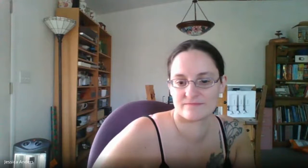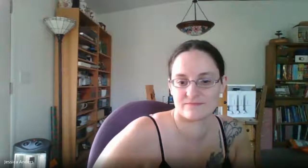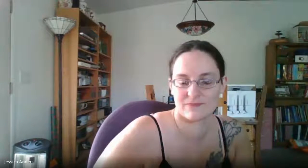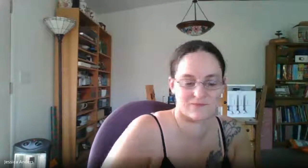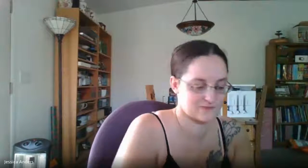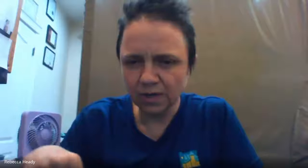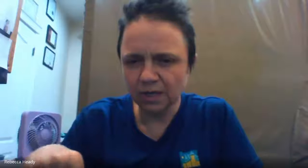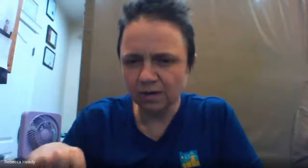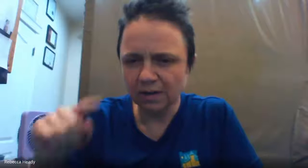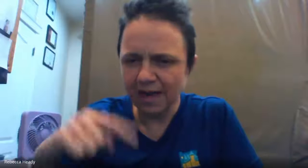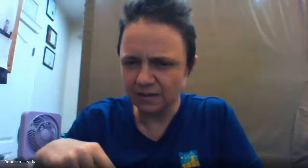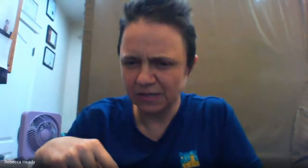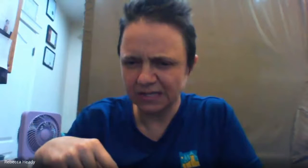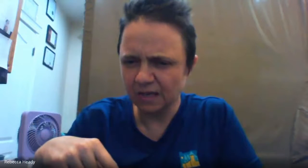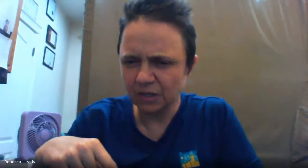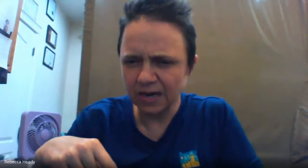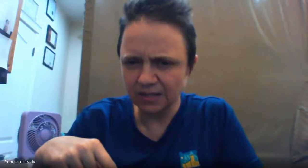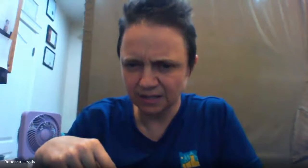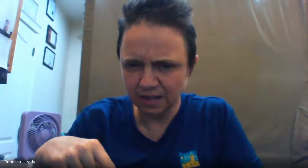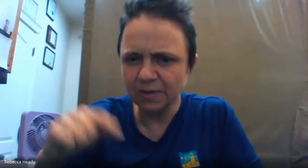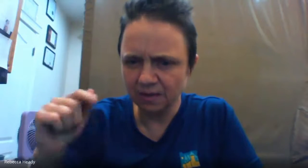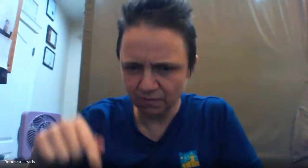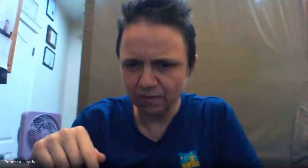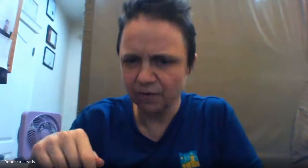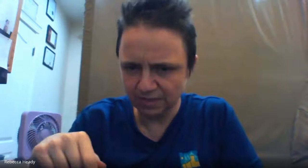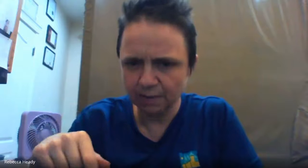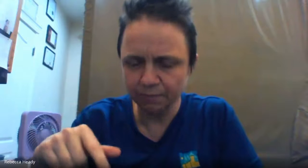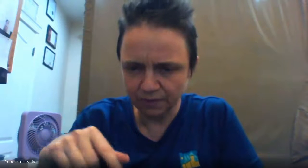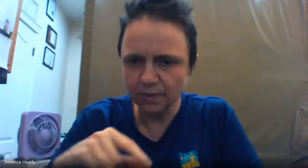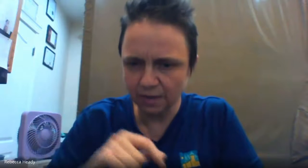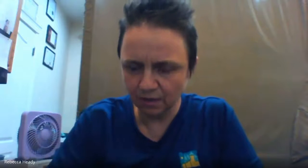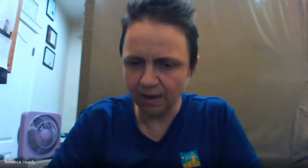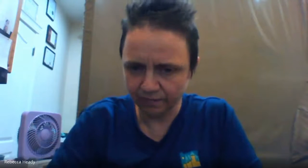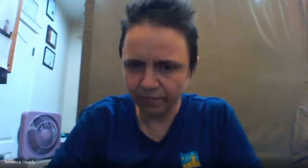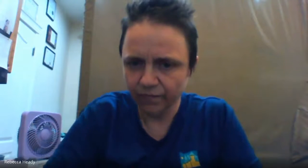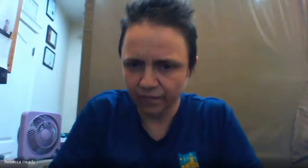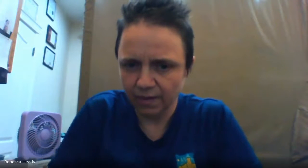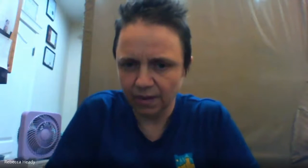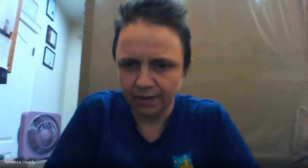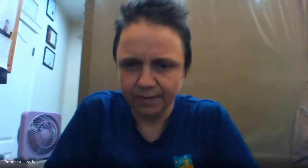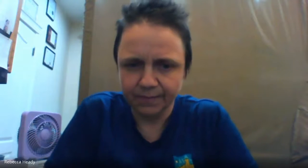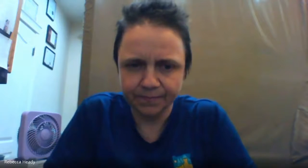So you weren't here last week, is that correct? I mean, the first time this week? Okay. Mm-hmm.